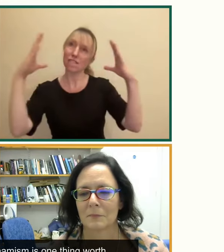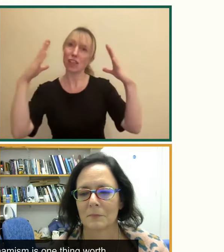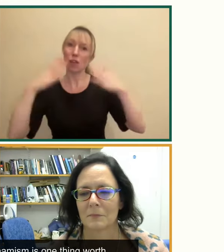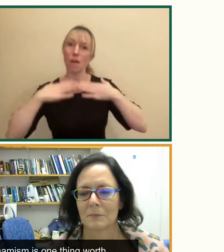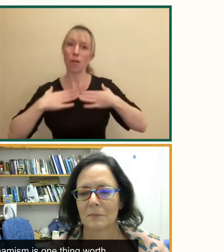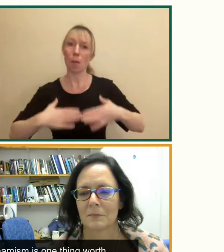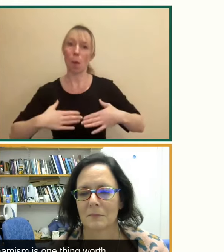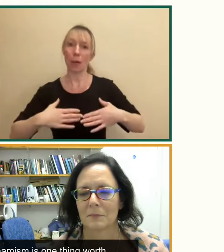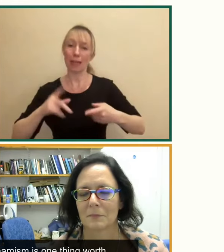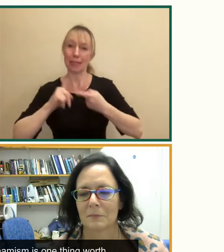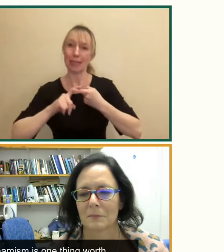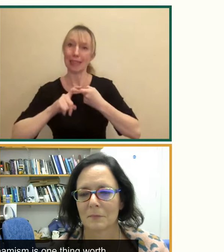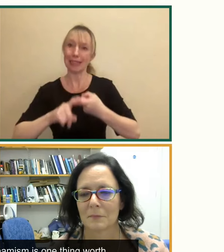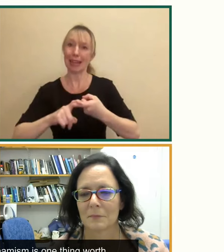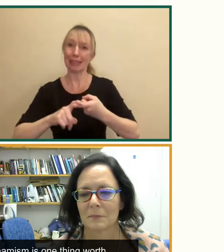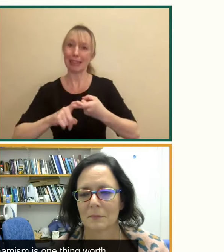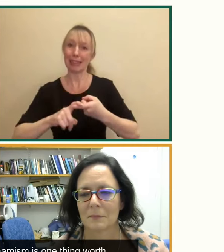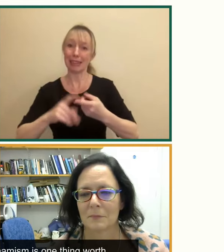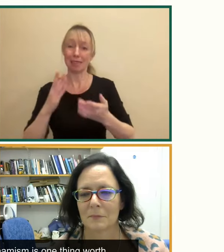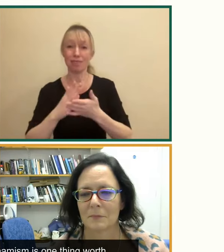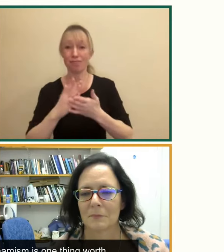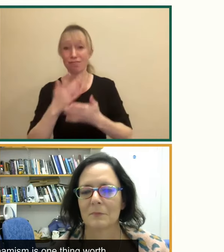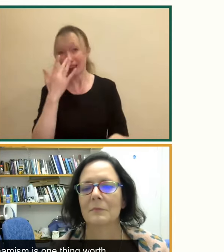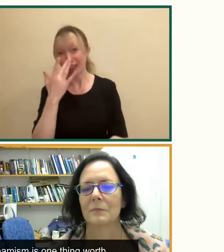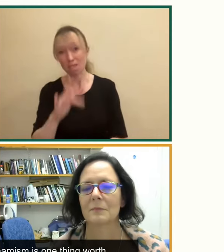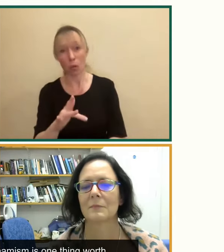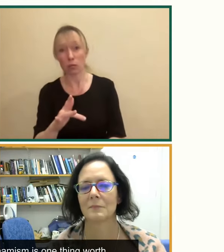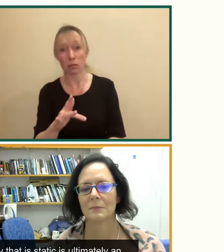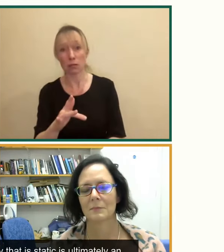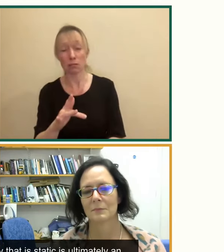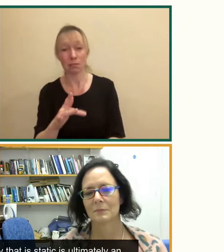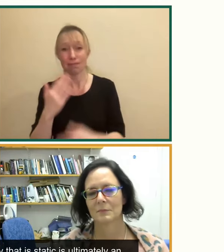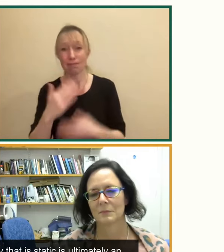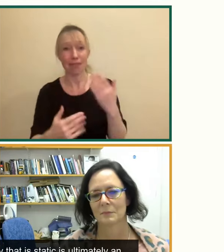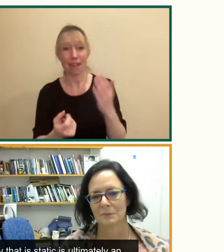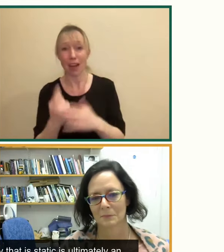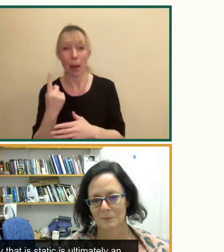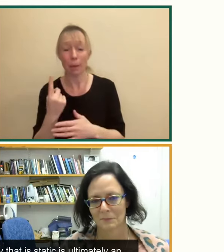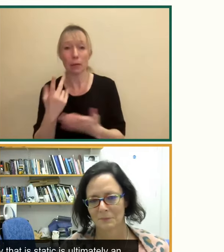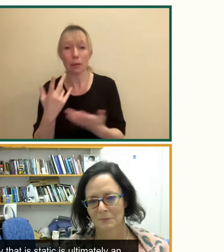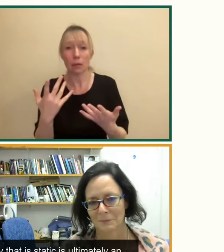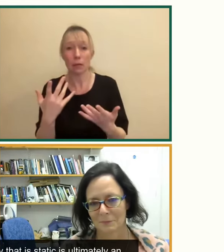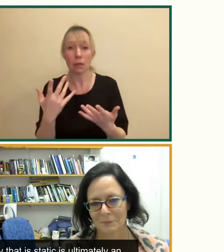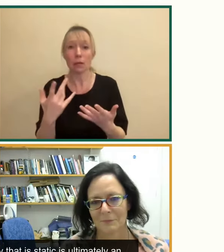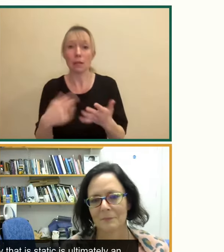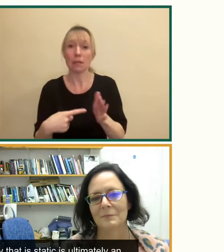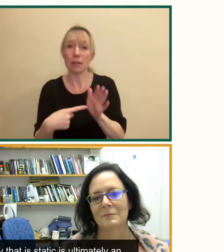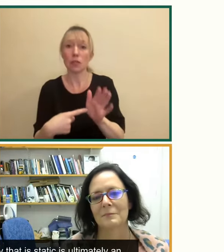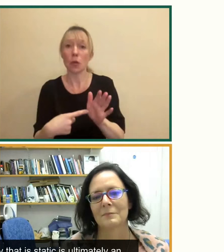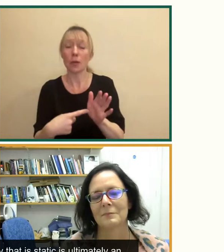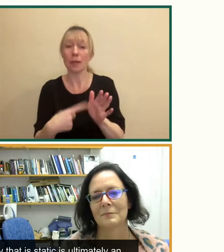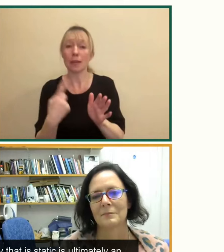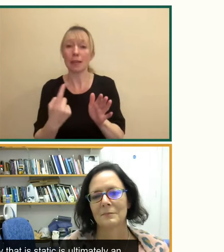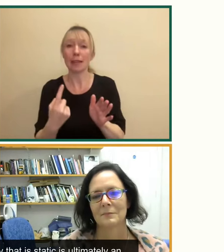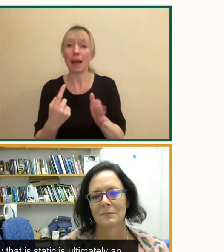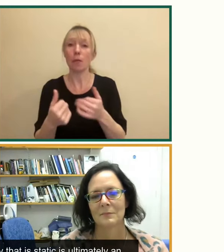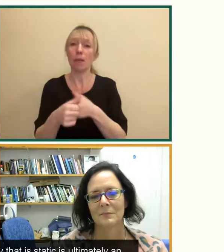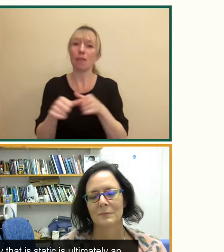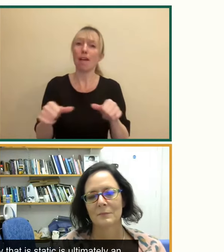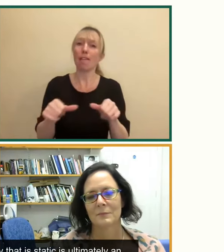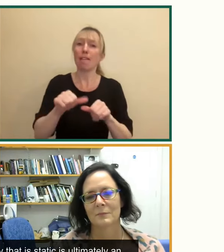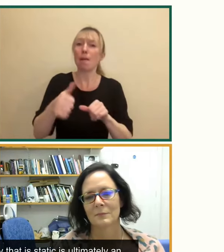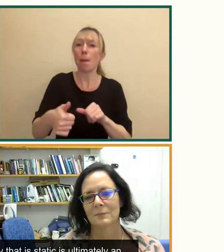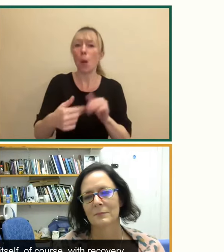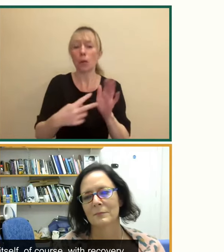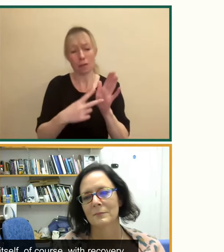is ultimately an illusion. And that often manifests itself, of course, with recovery from post-viral fatigues and this